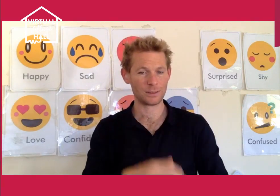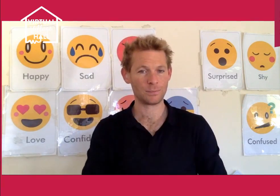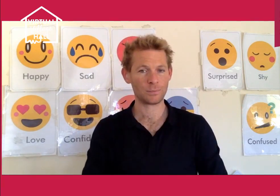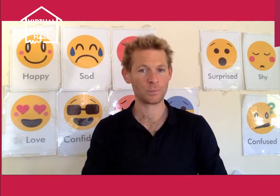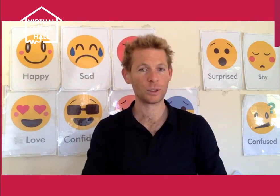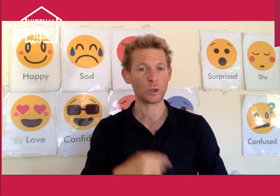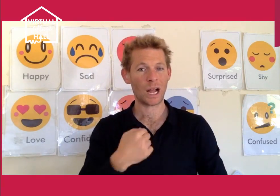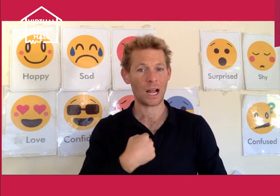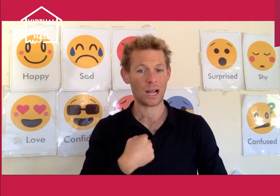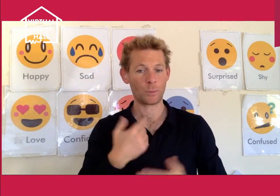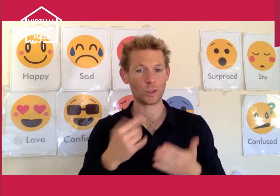Okay.